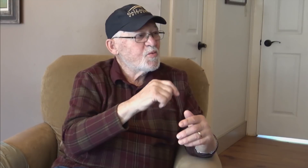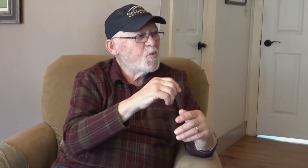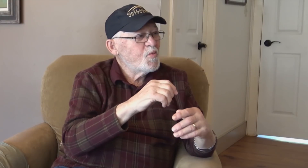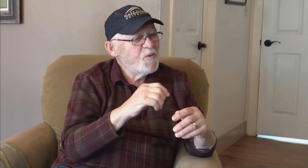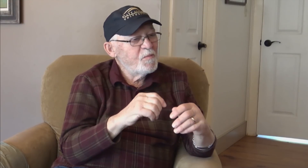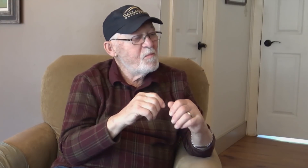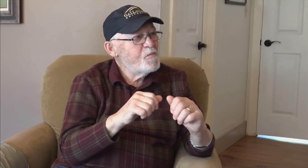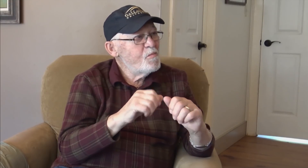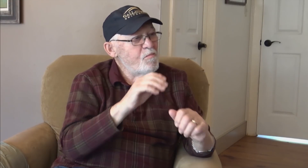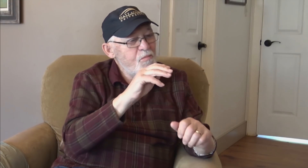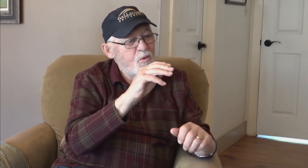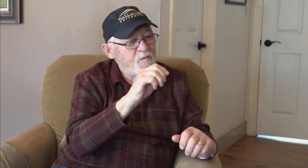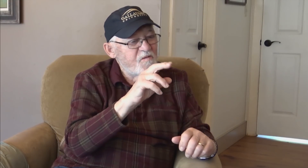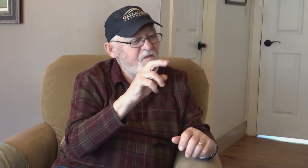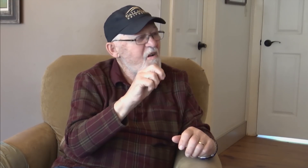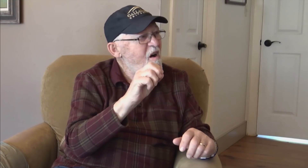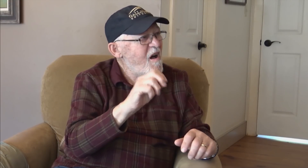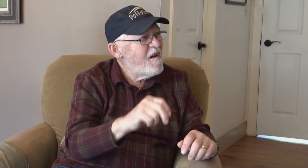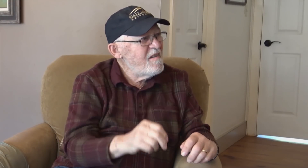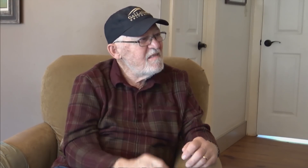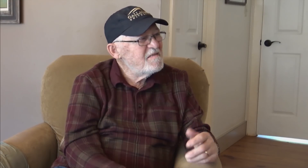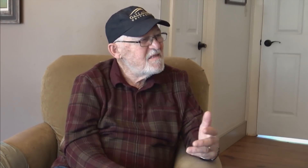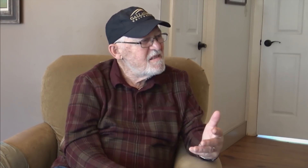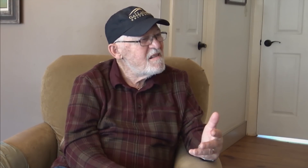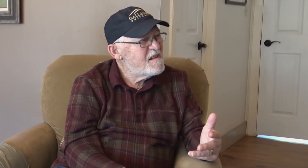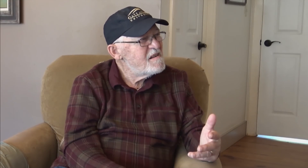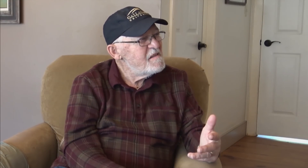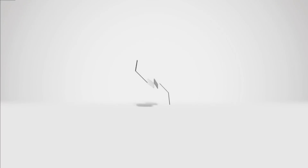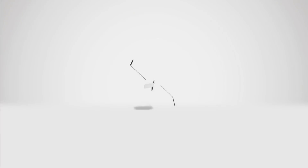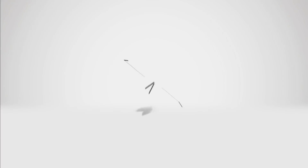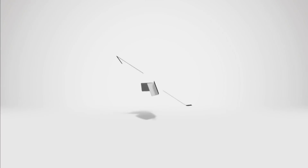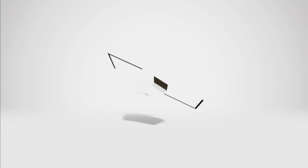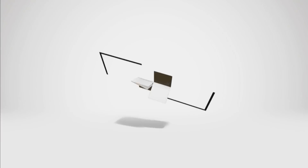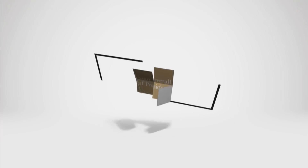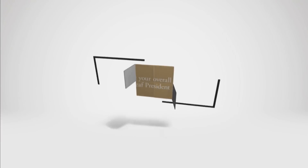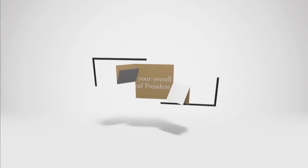teachers, students, that we need to move on.